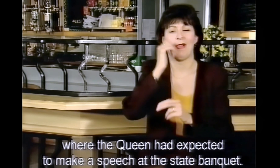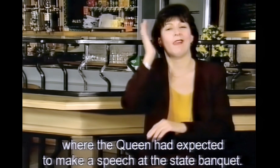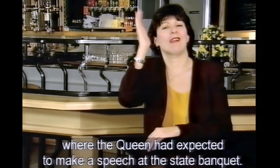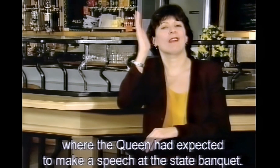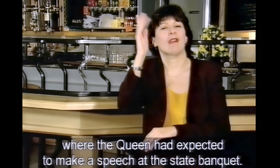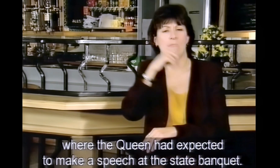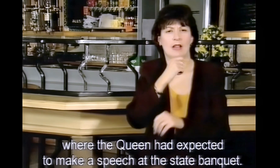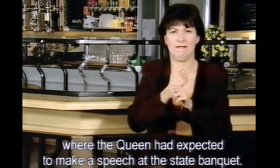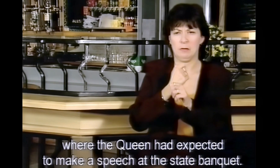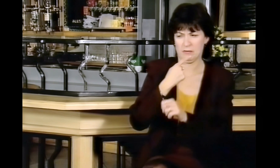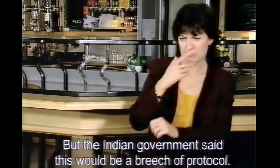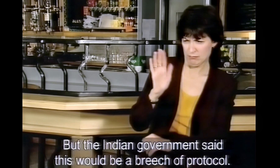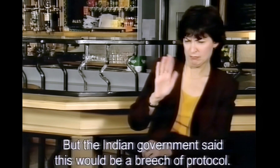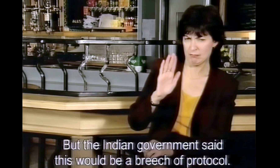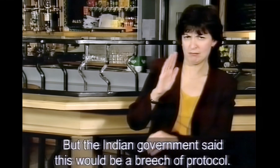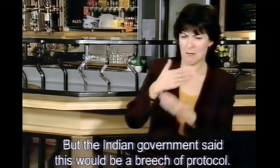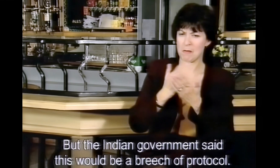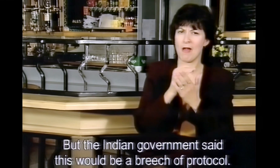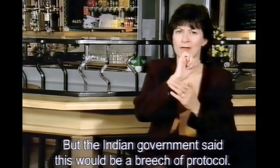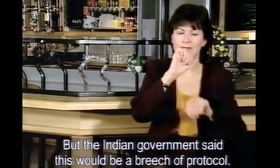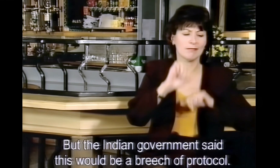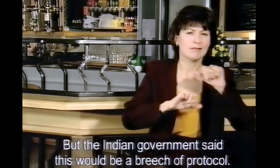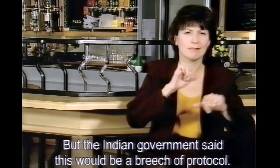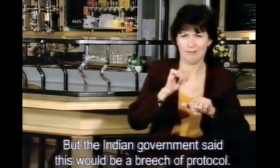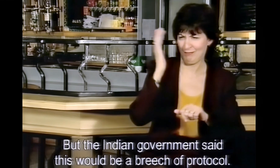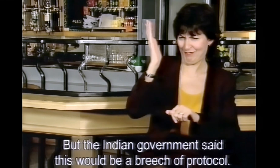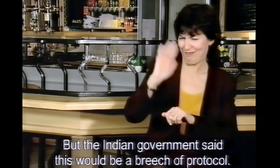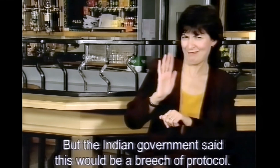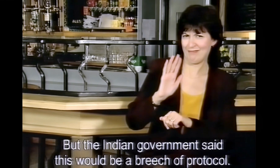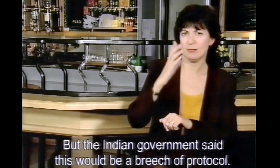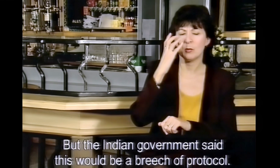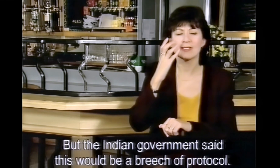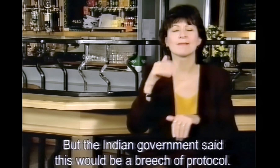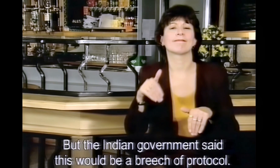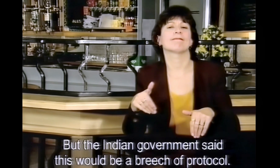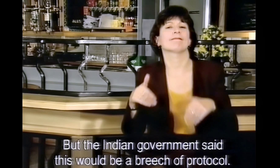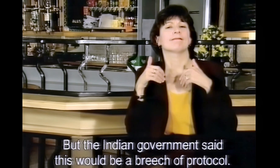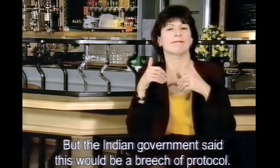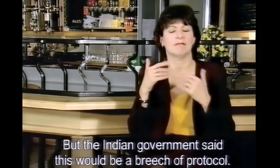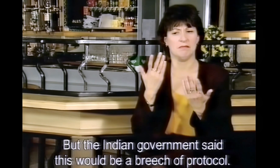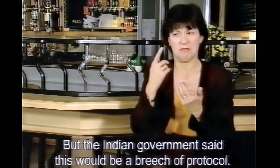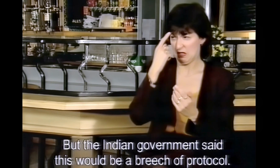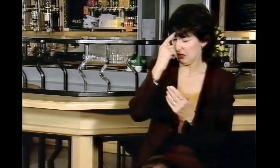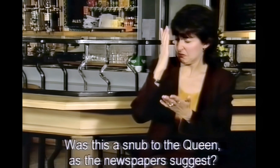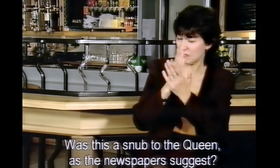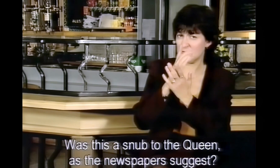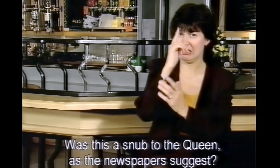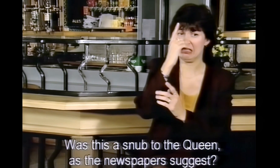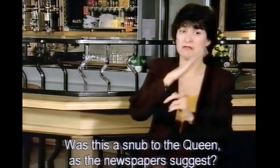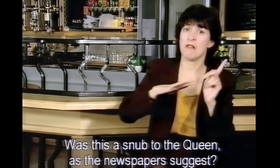Indian government said this would be a breach of protocol, and the Queen did not make her speech. But was this a snub to the Queen by the